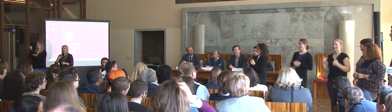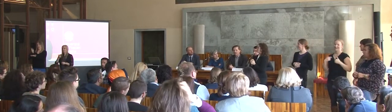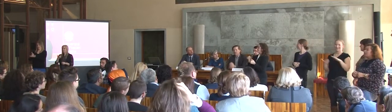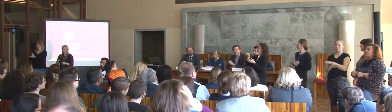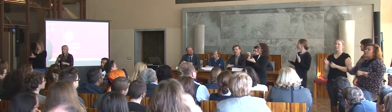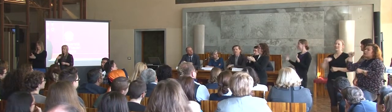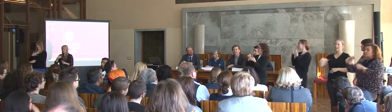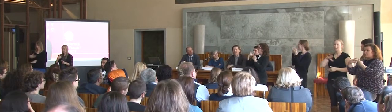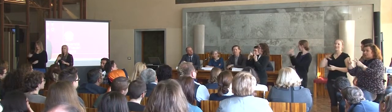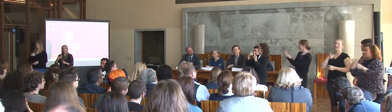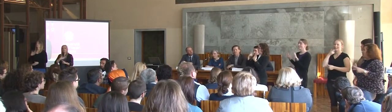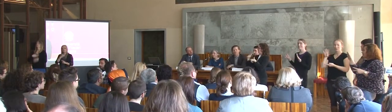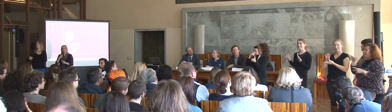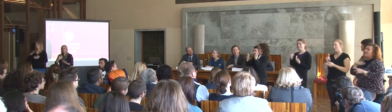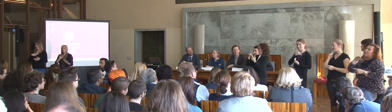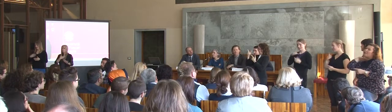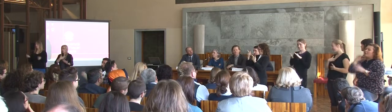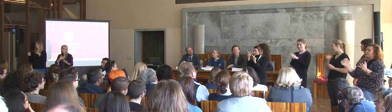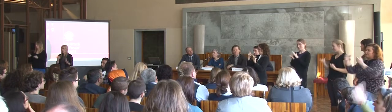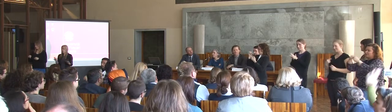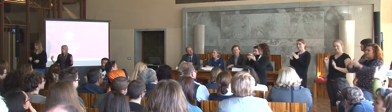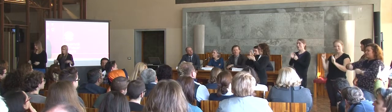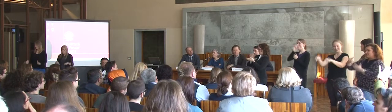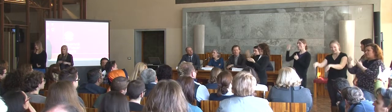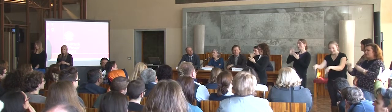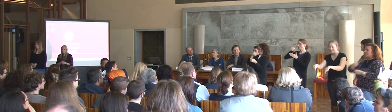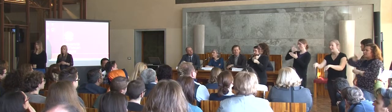I'm very glad to be here, and